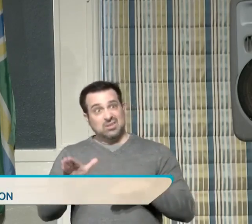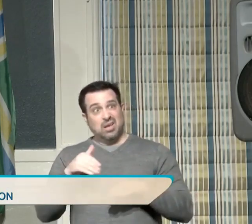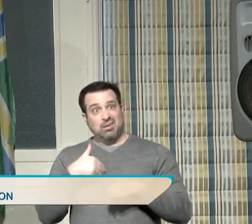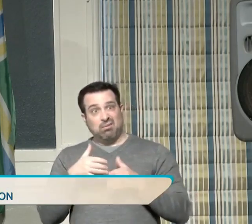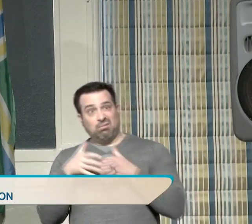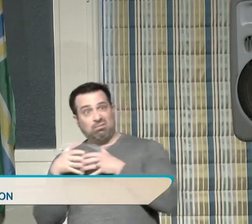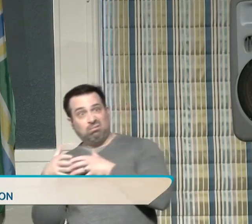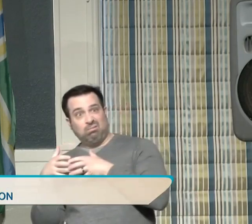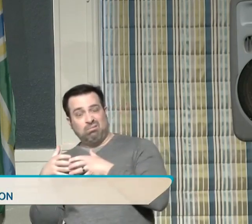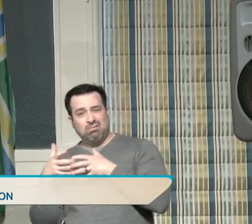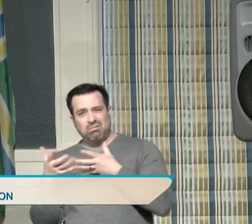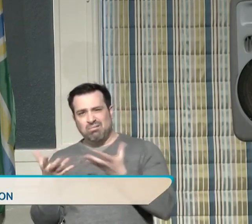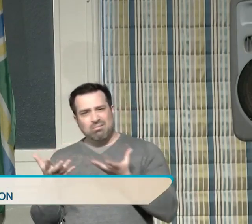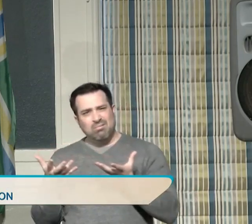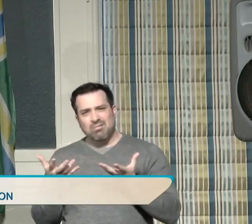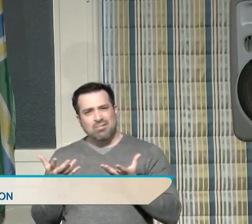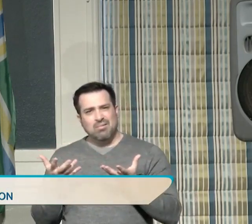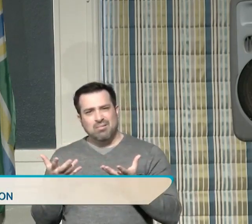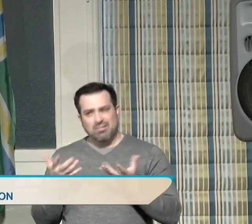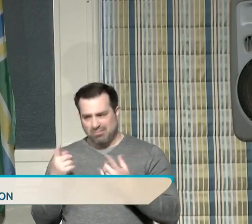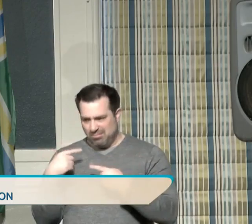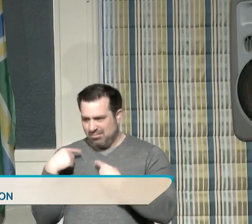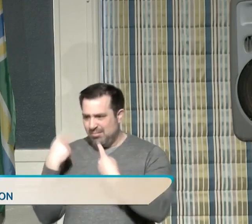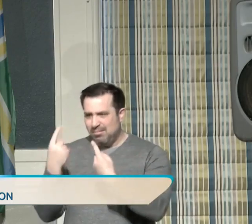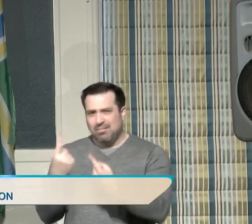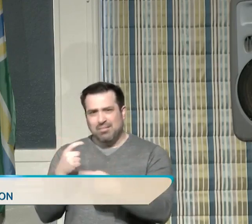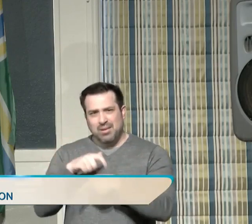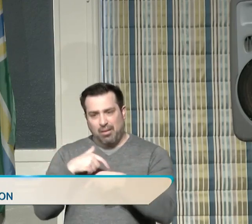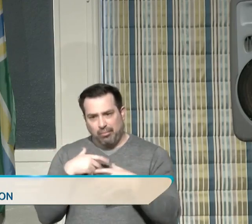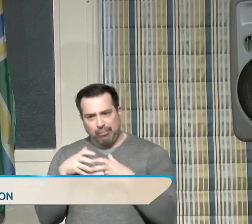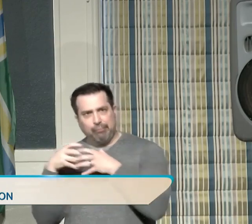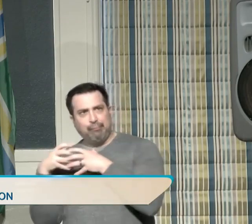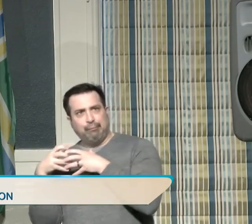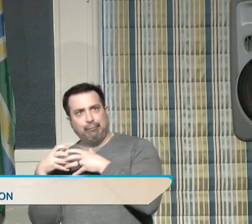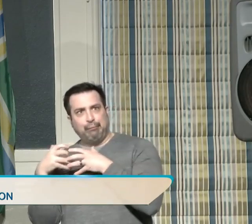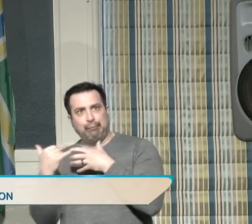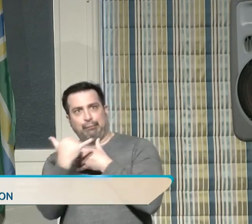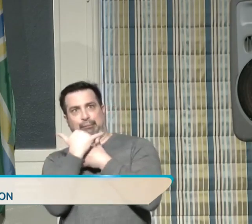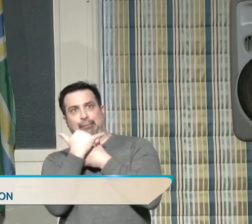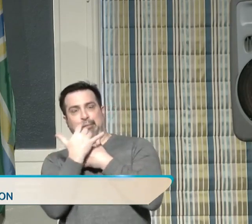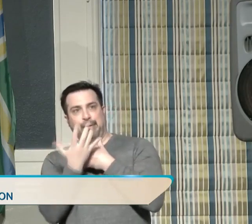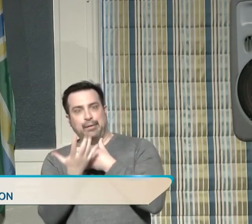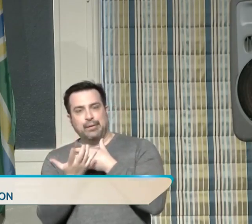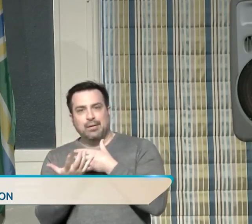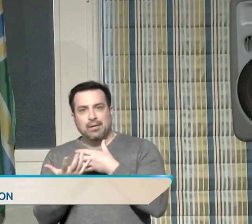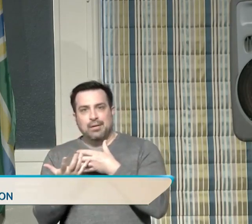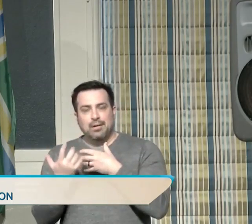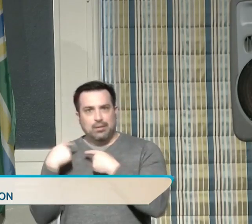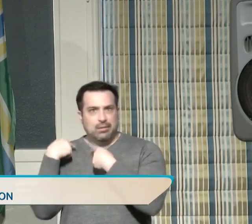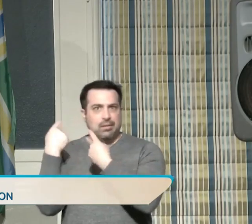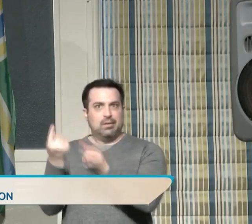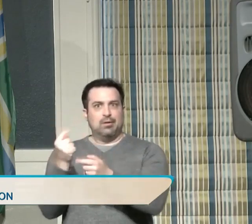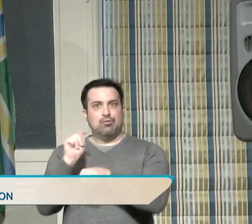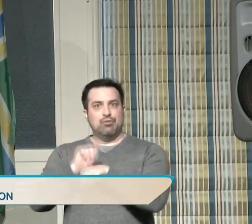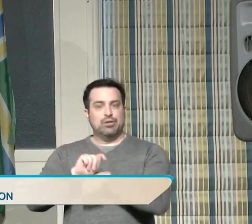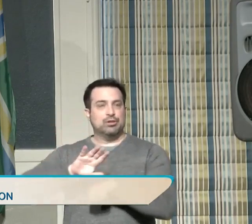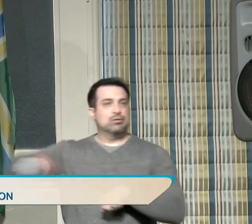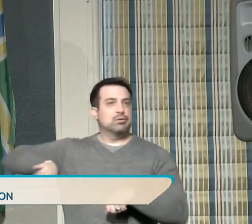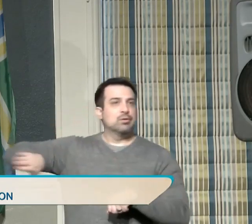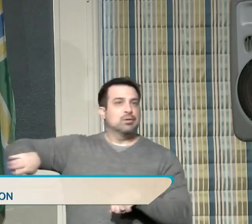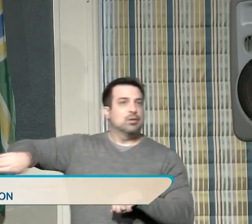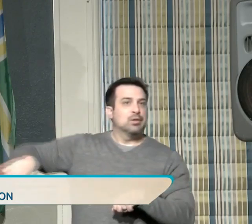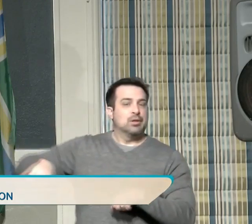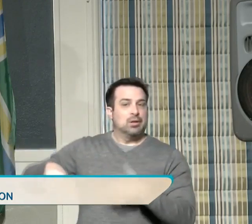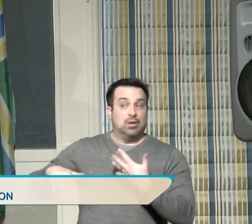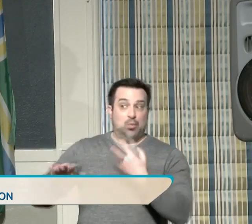away, because that's what has happened over time. In long tradition of out of sight, out of